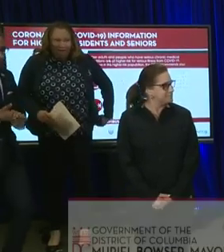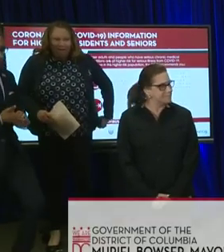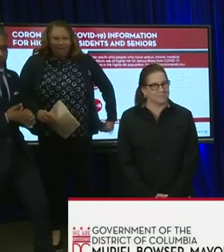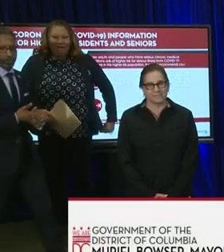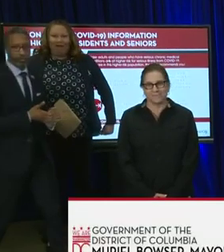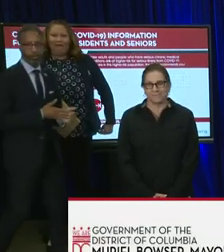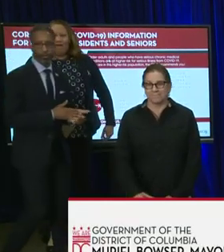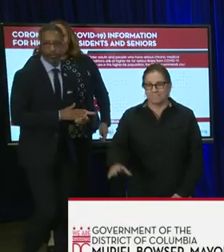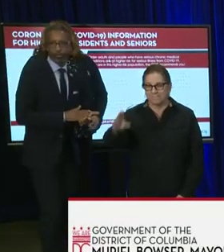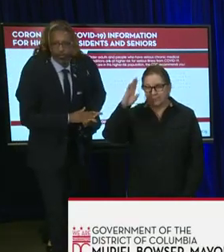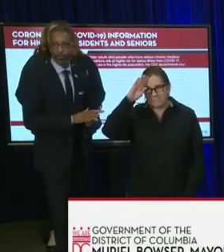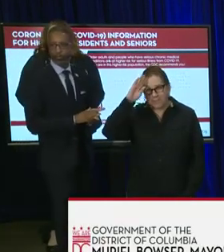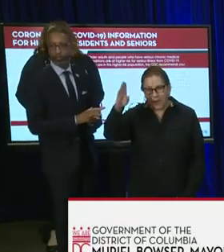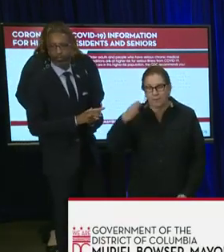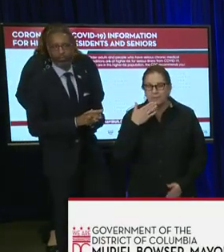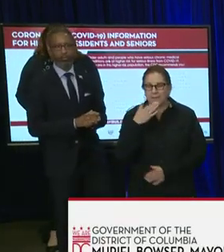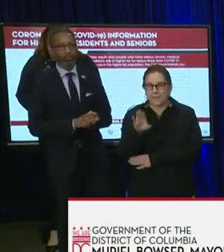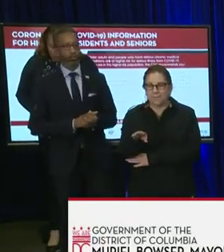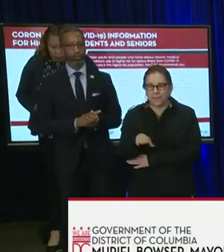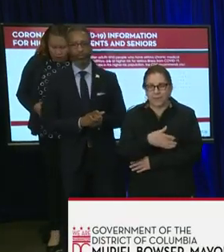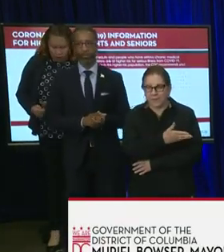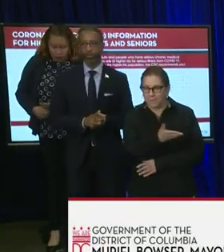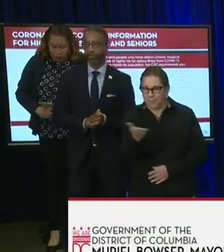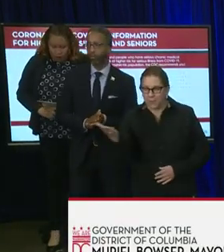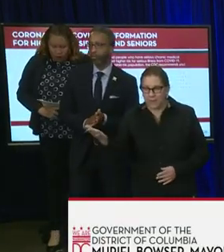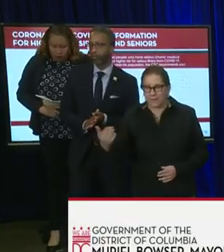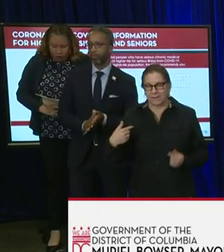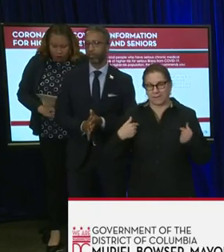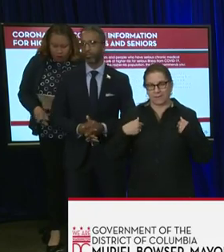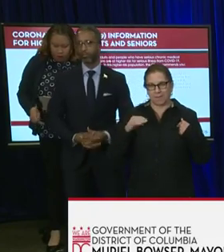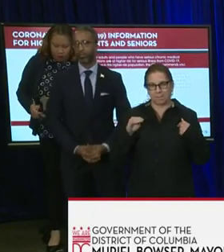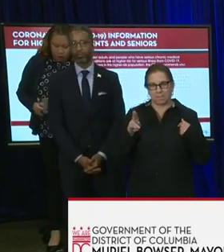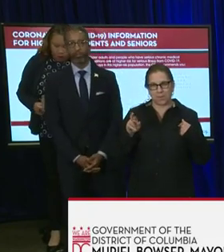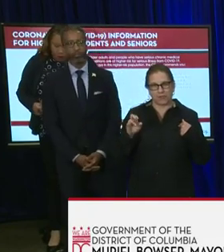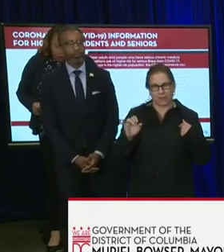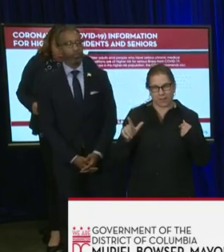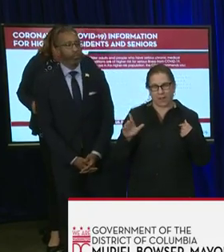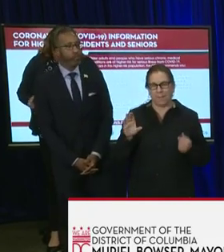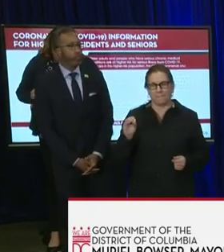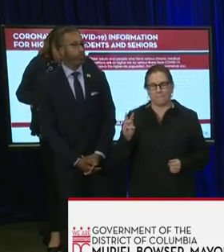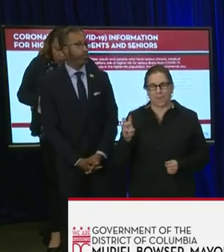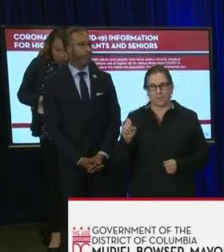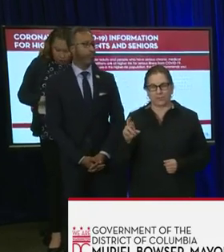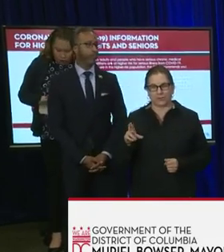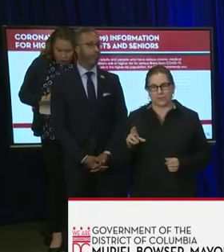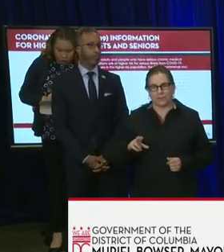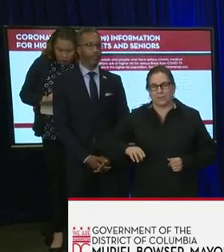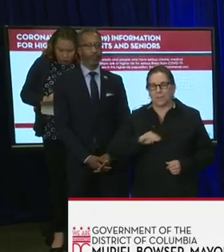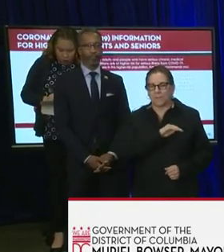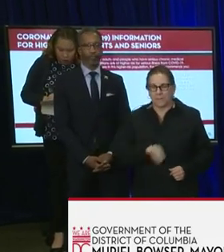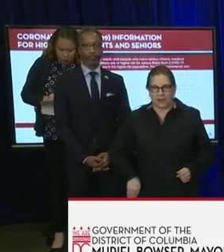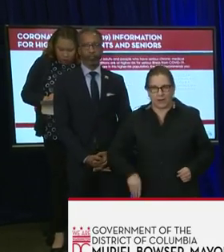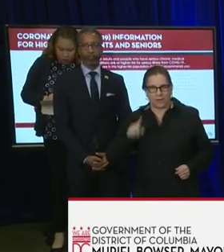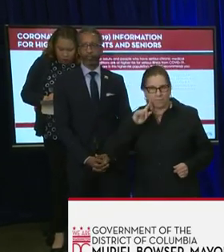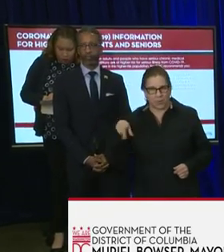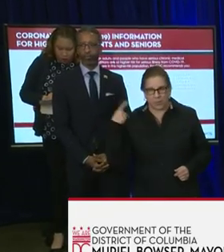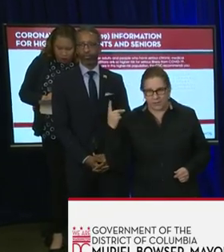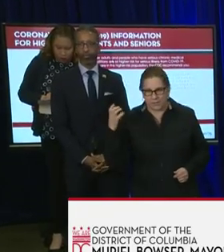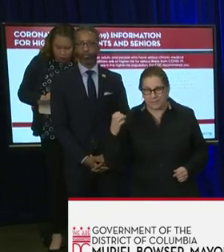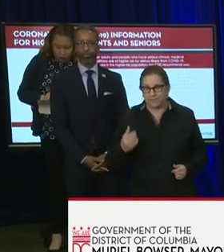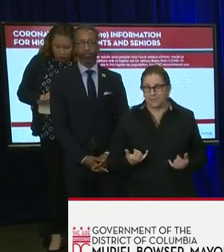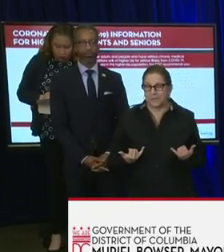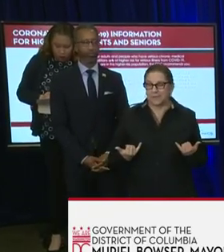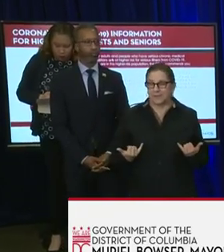Good afternoon, everybody. I'm Muriel Bowser. I'm the Mayor of Washington, D.C., and today we are providing